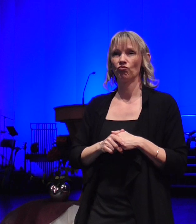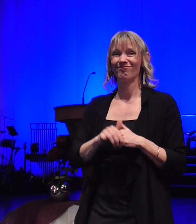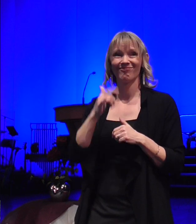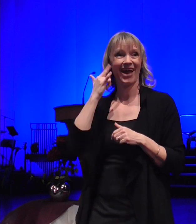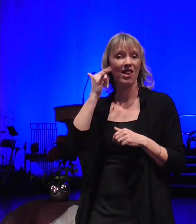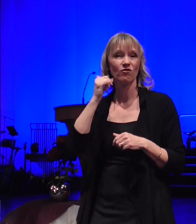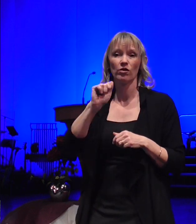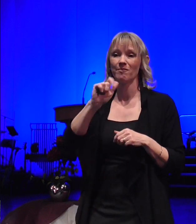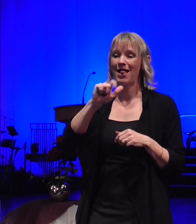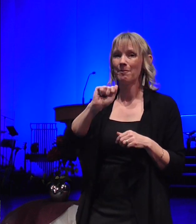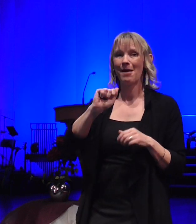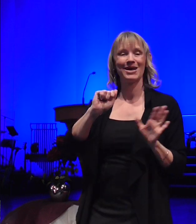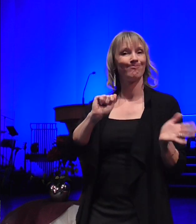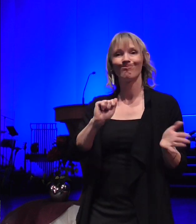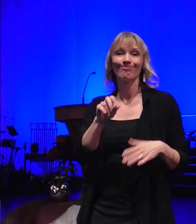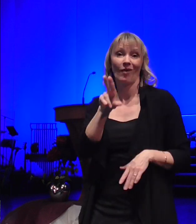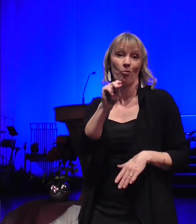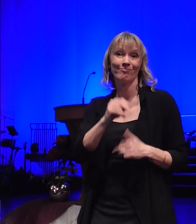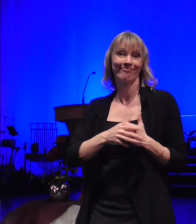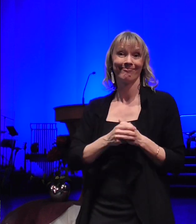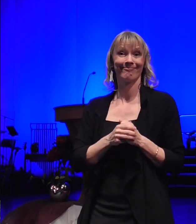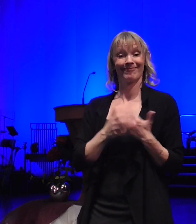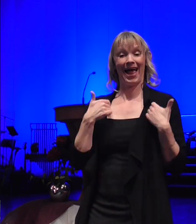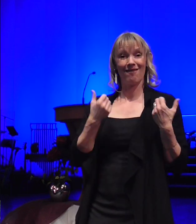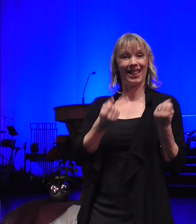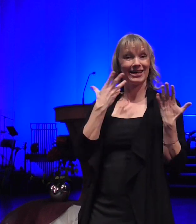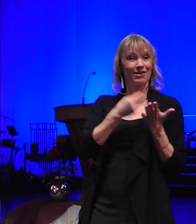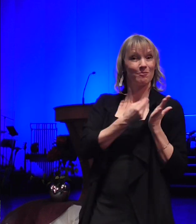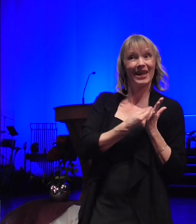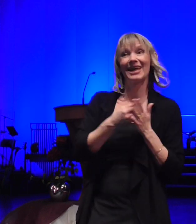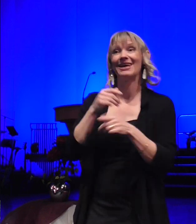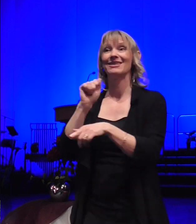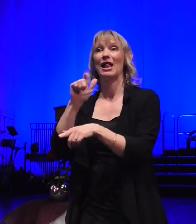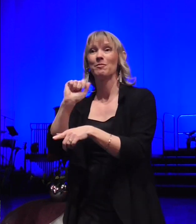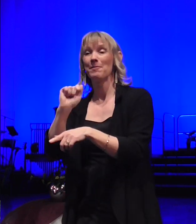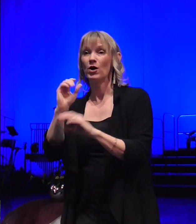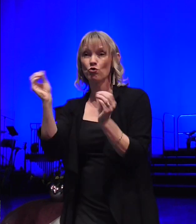California, Alabama, lots of